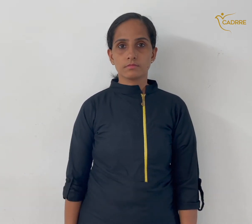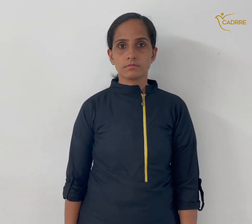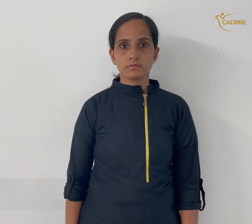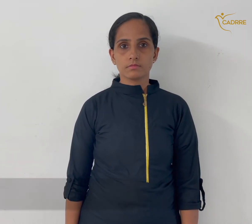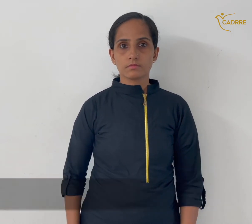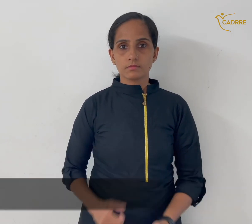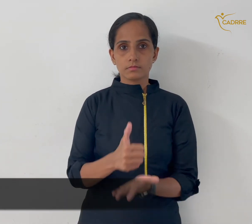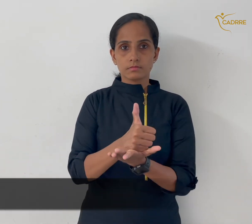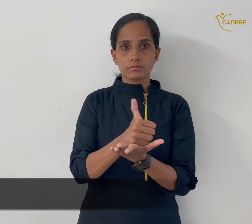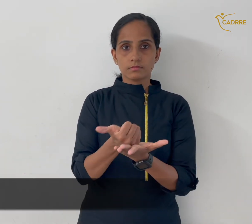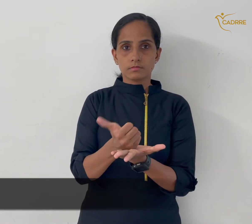Joystick